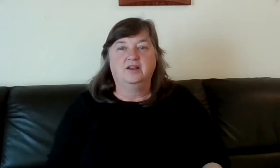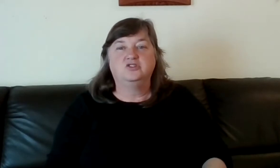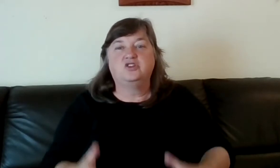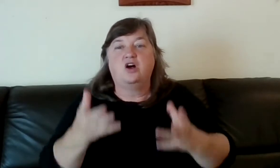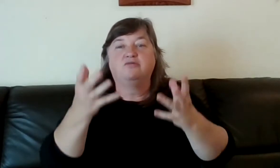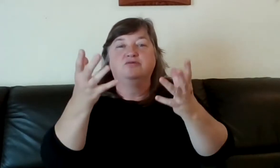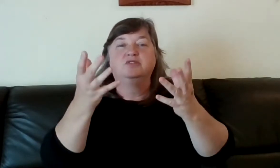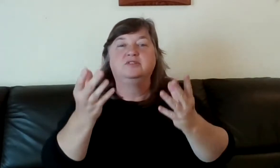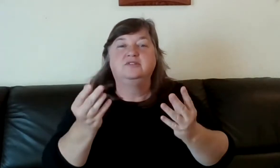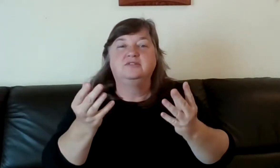Soft.